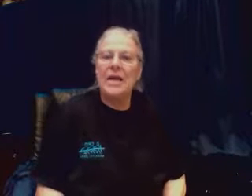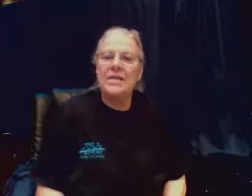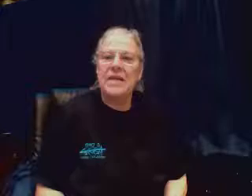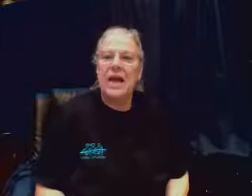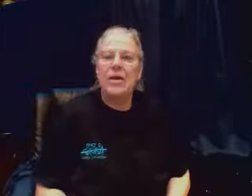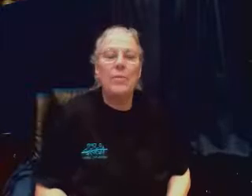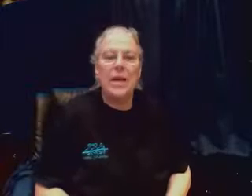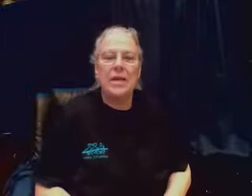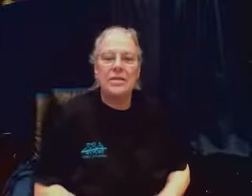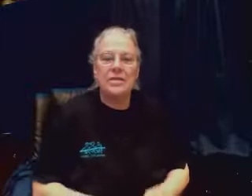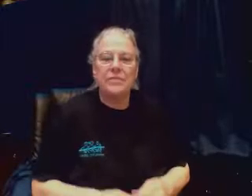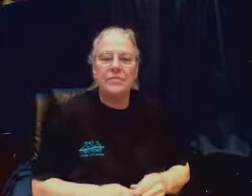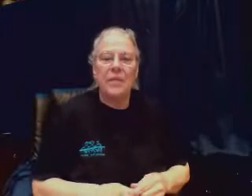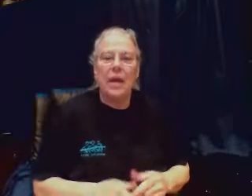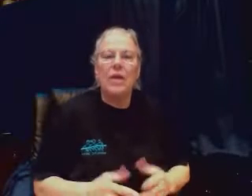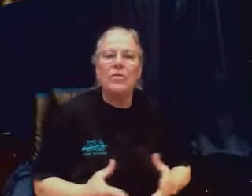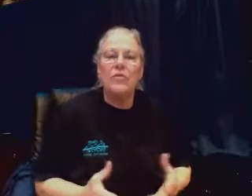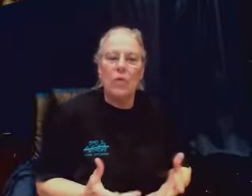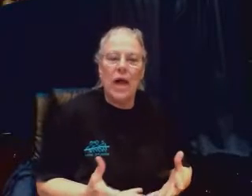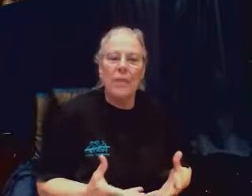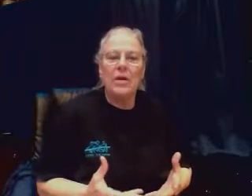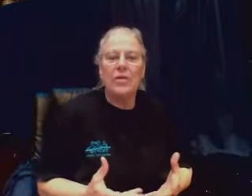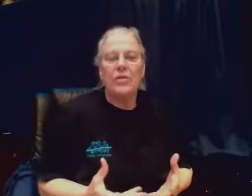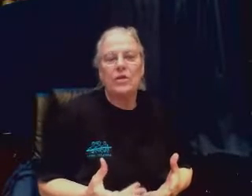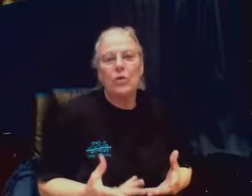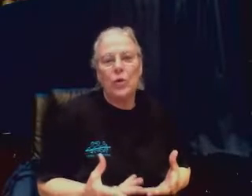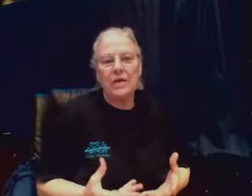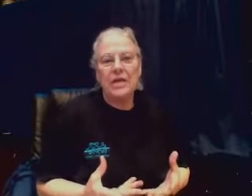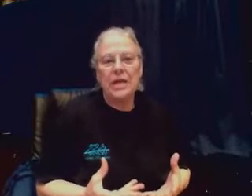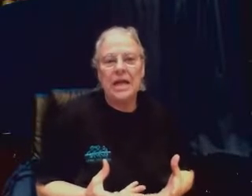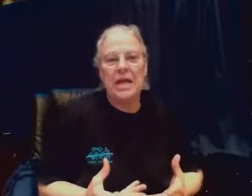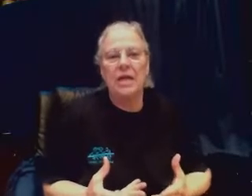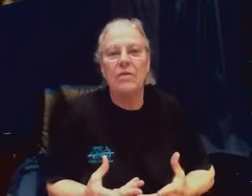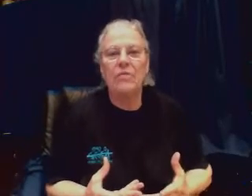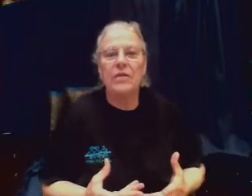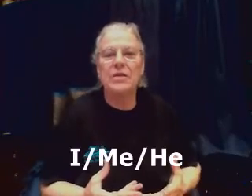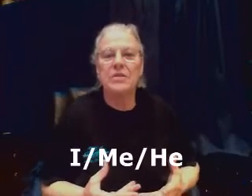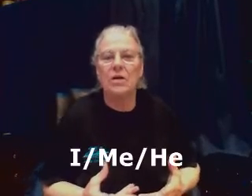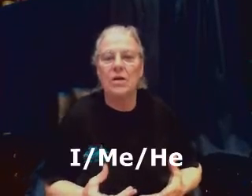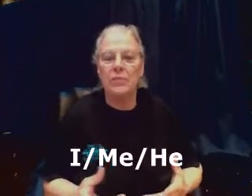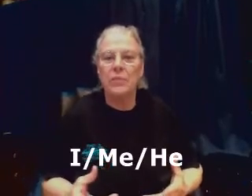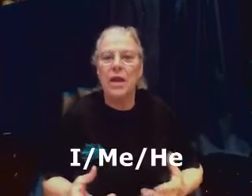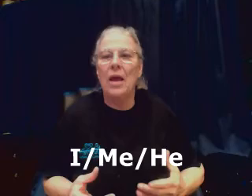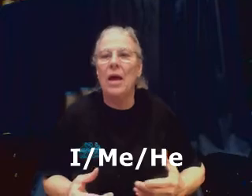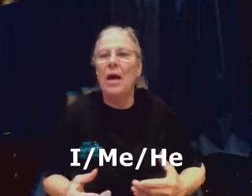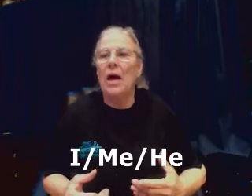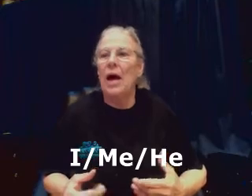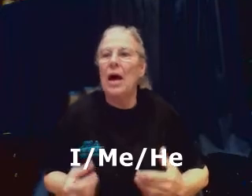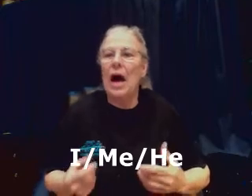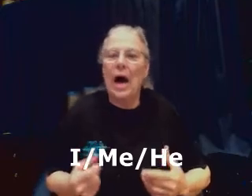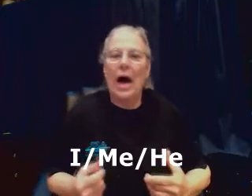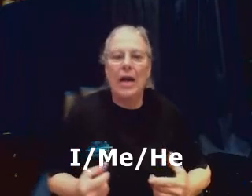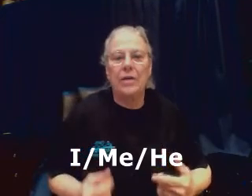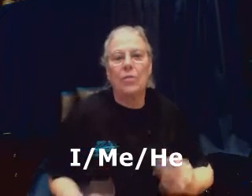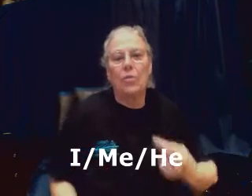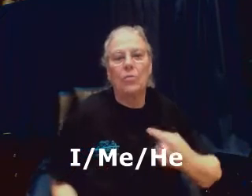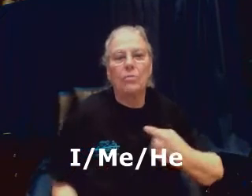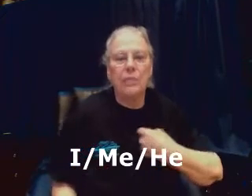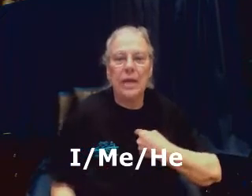I stand amazed. The vocabulary that you're going to need for this song, I,